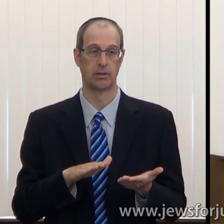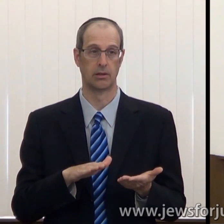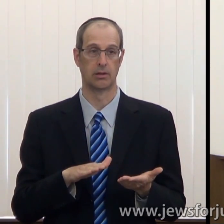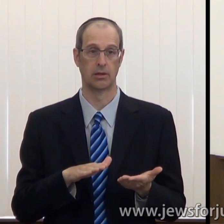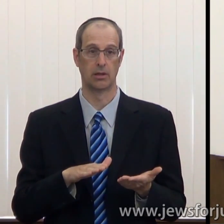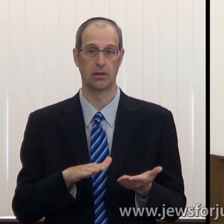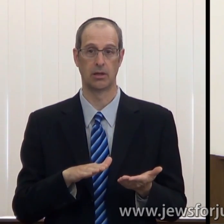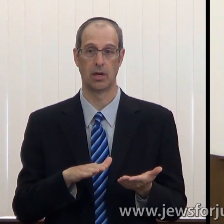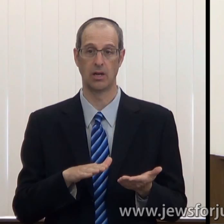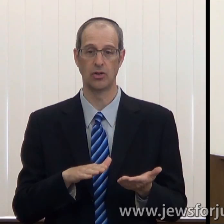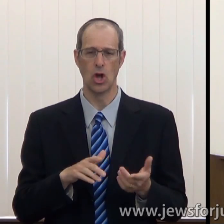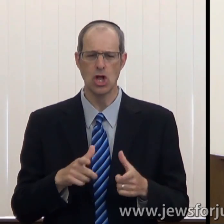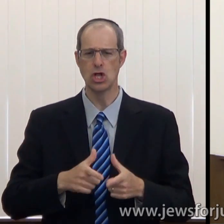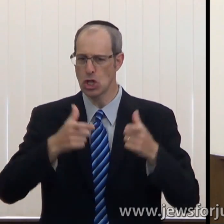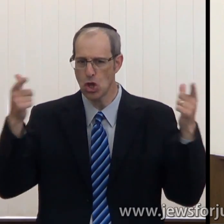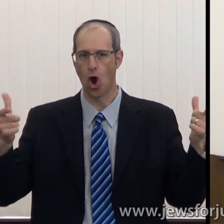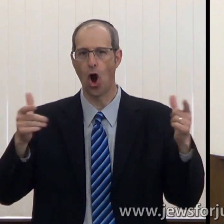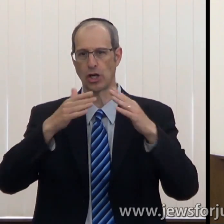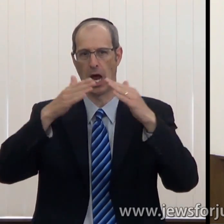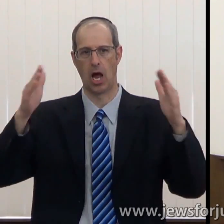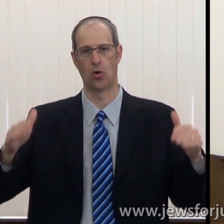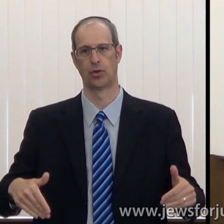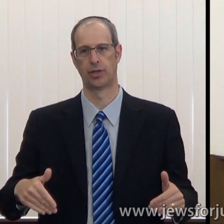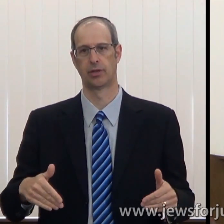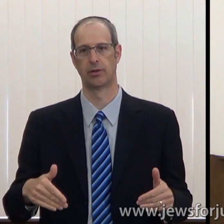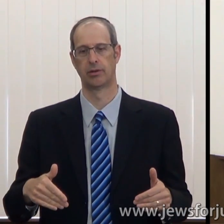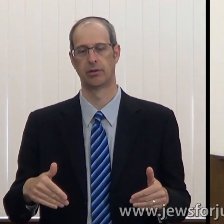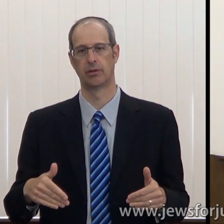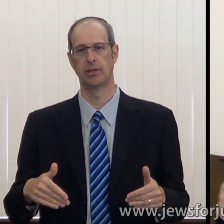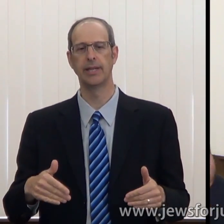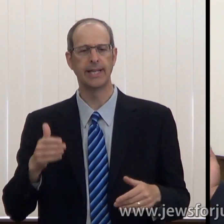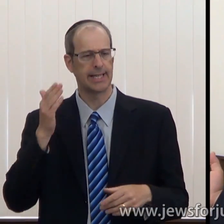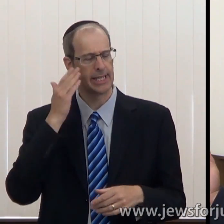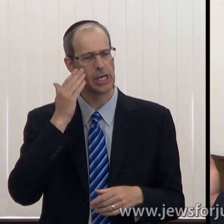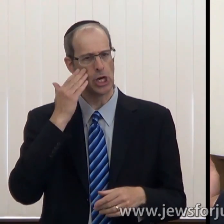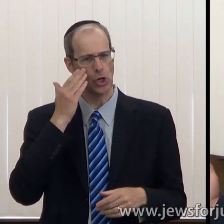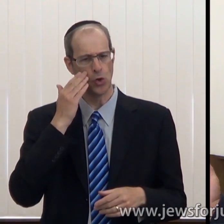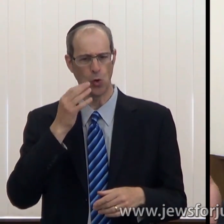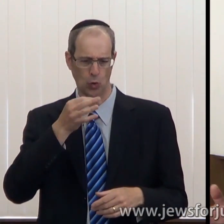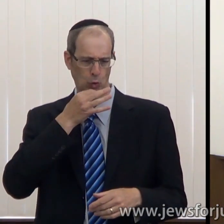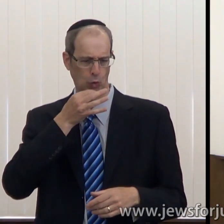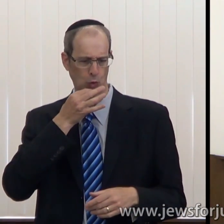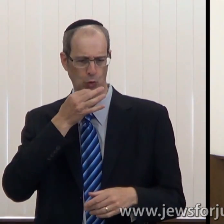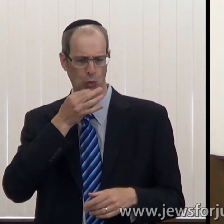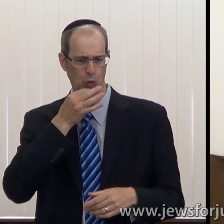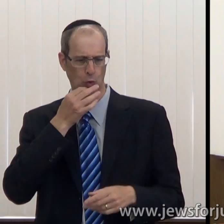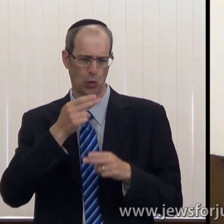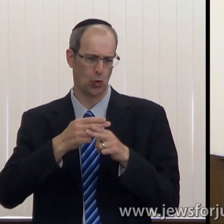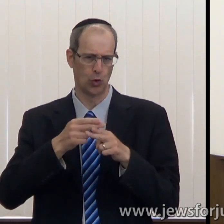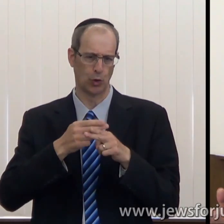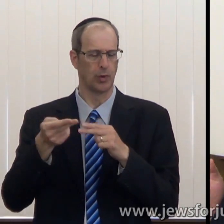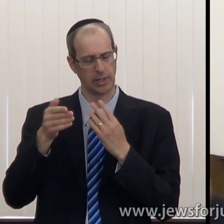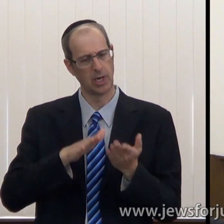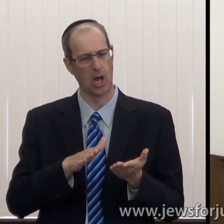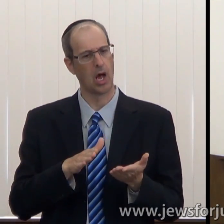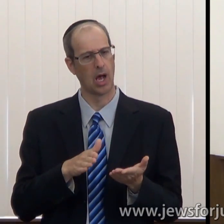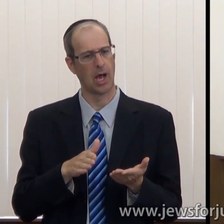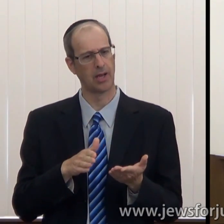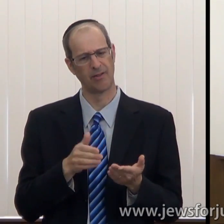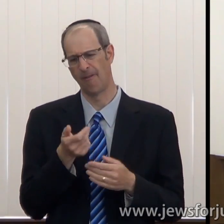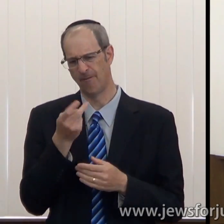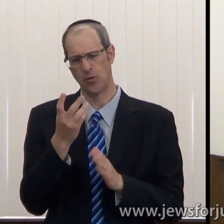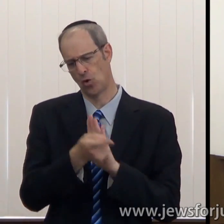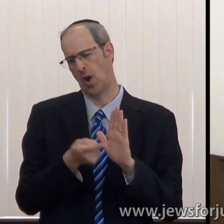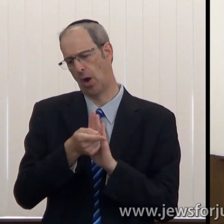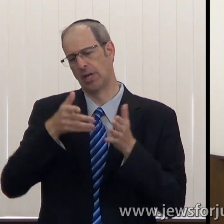was in a big house, and he knew that he was going to die very, very soon. Maybe he had just a few more hours